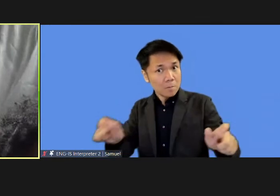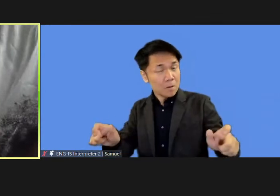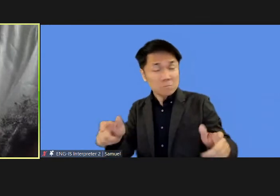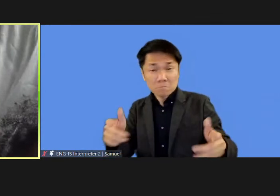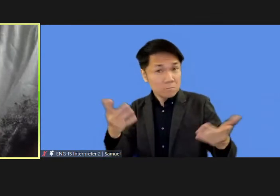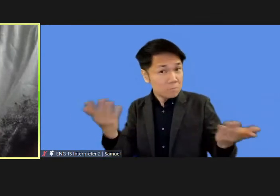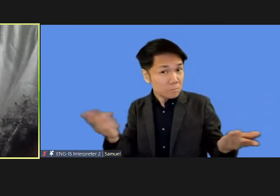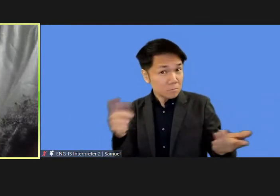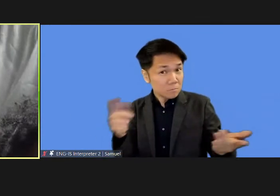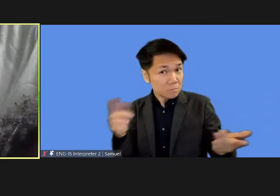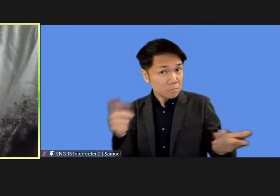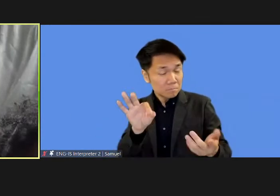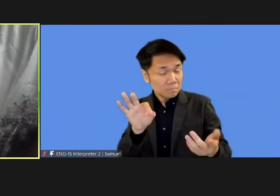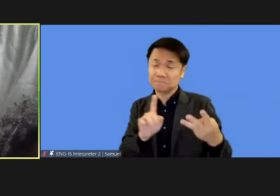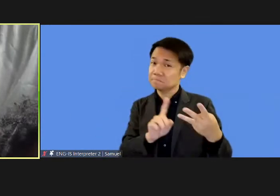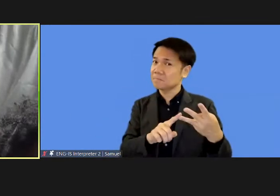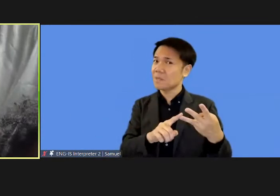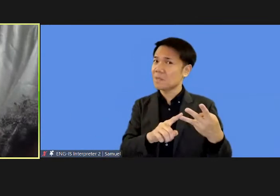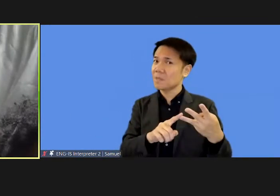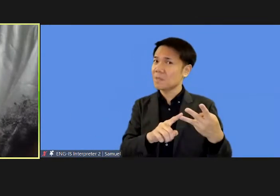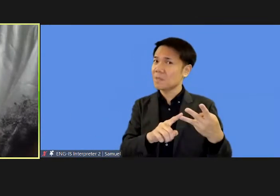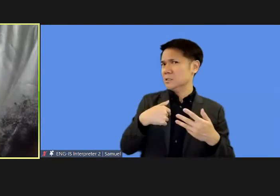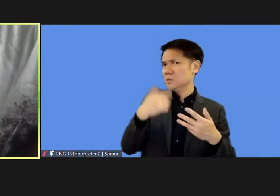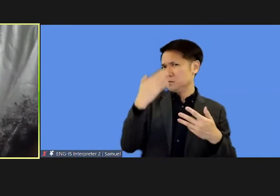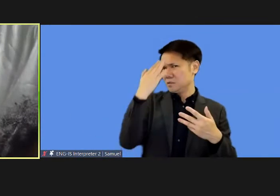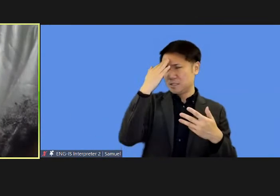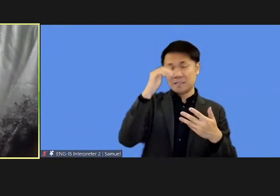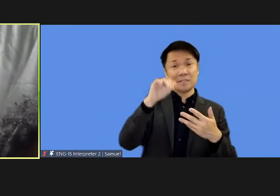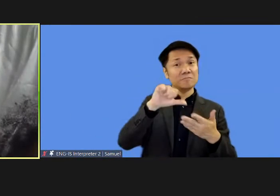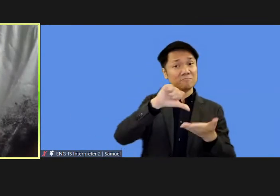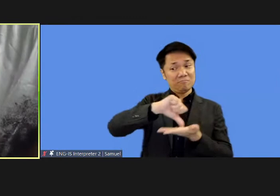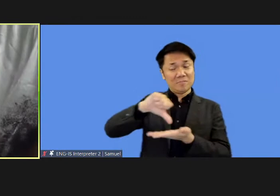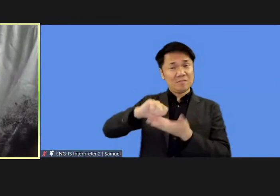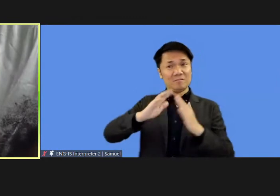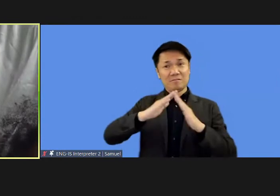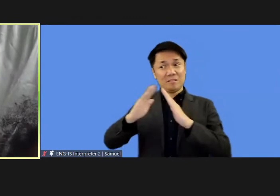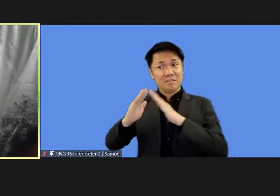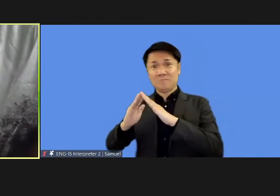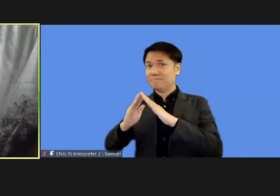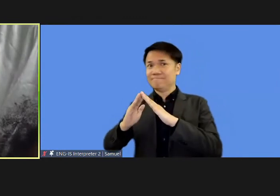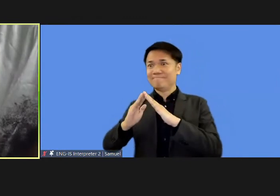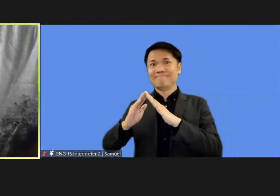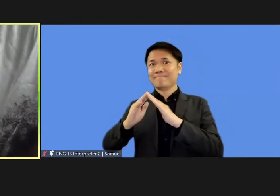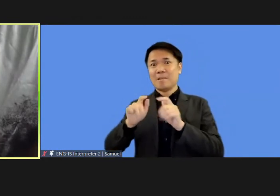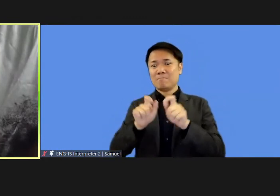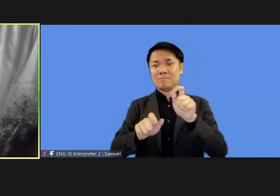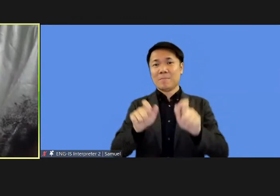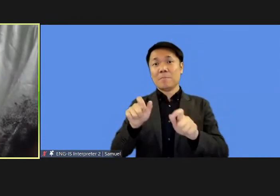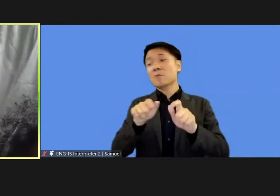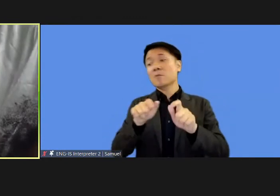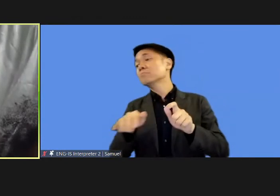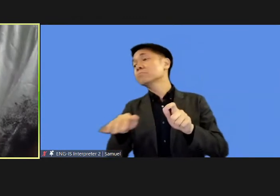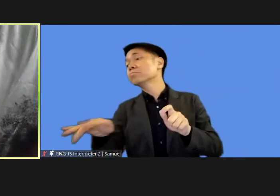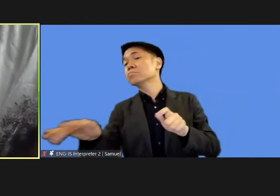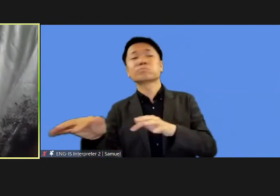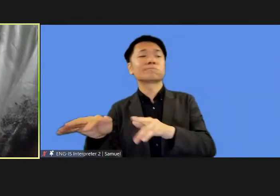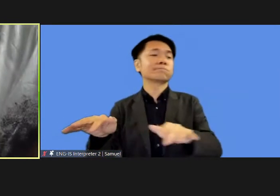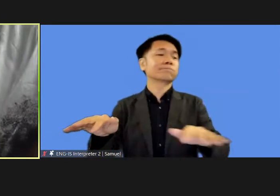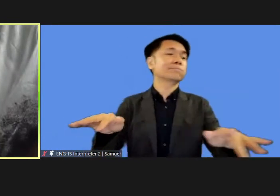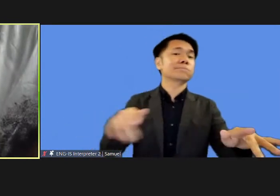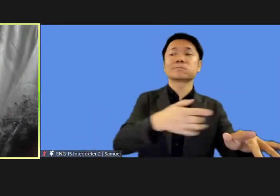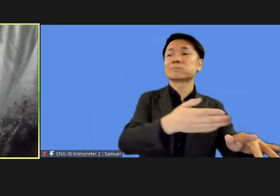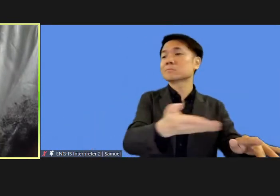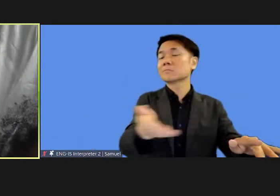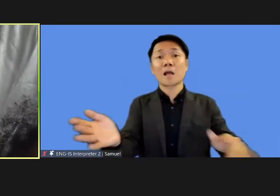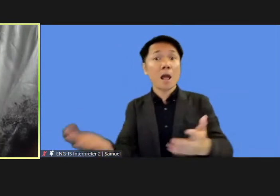I am certain that no country has successfully educated their population to the tune